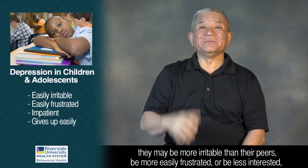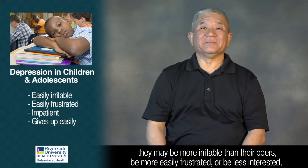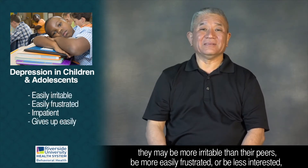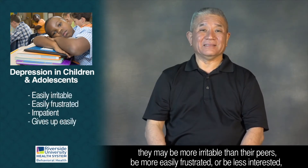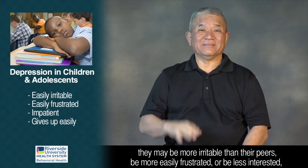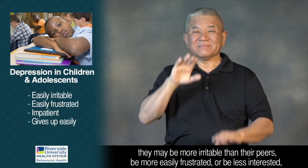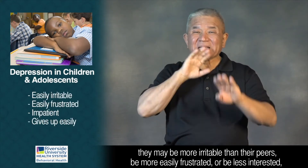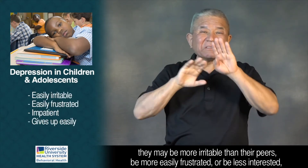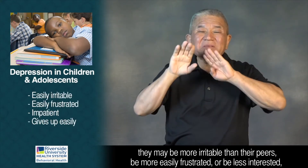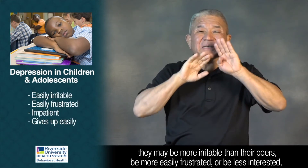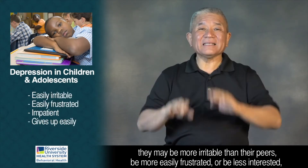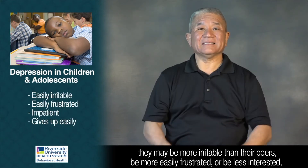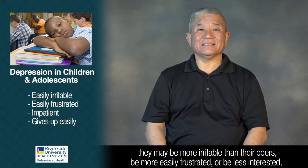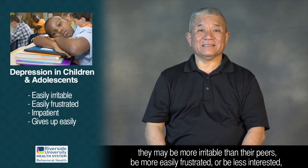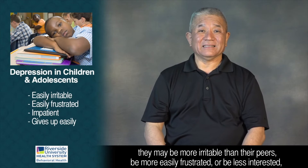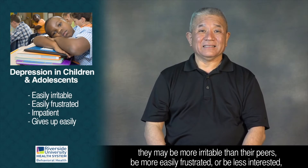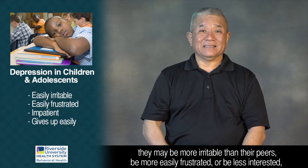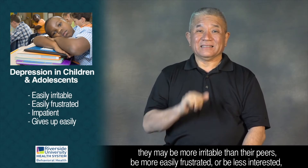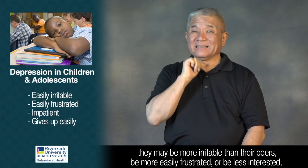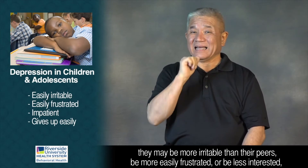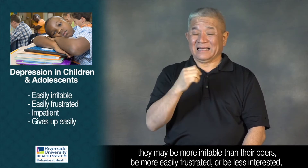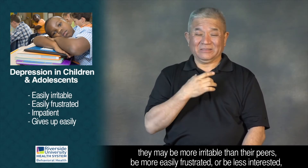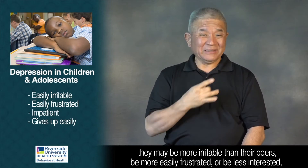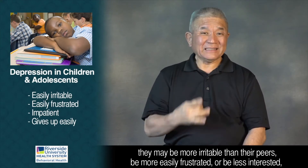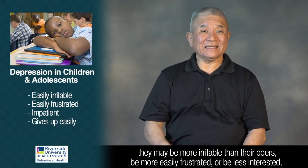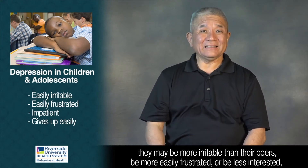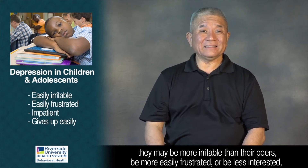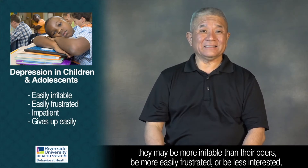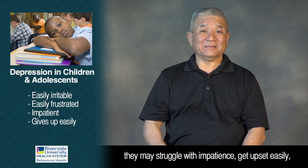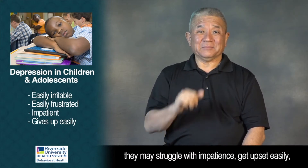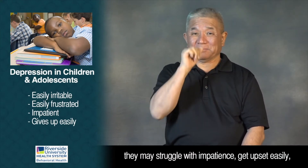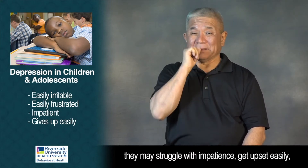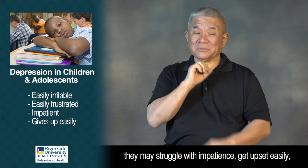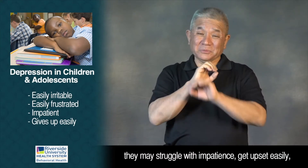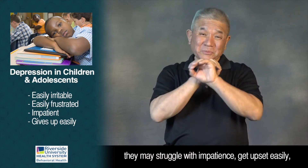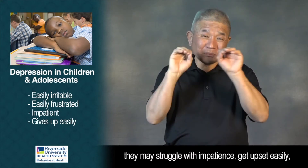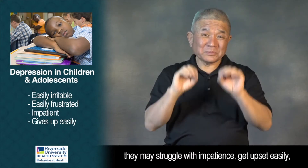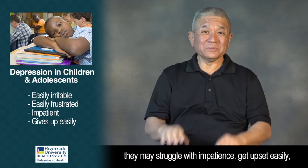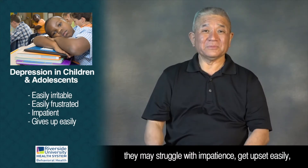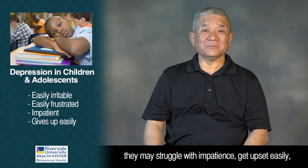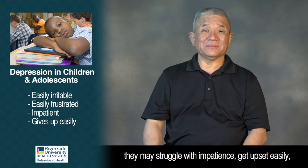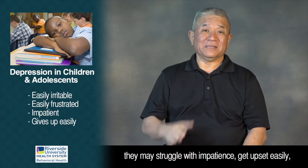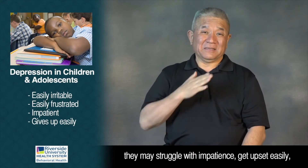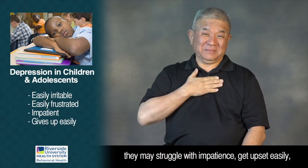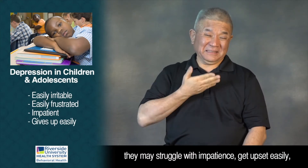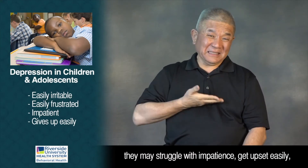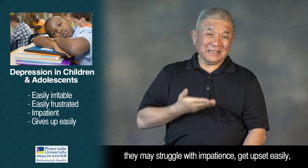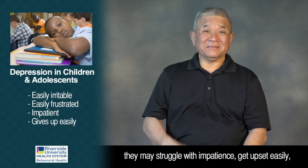irritable than their peers. They may be more easily frustrated or be less interested. They may struggle with impatience, get upset